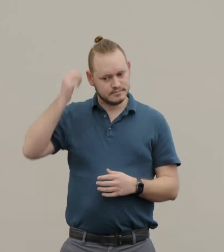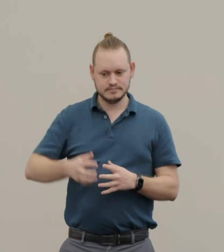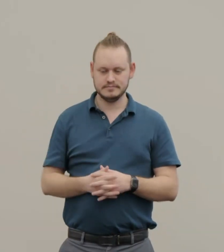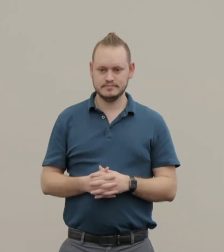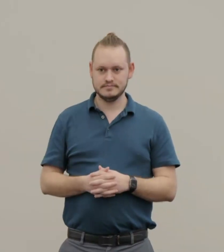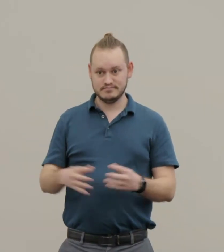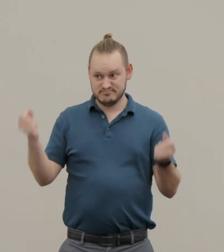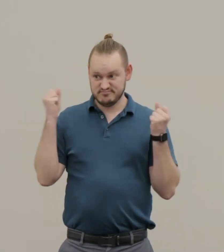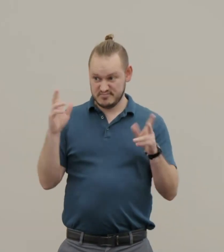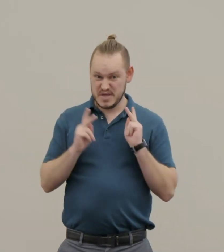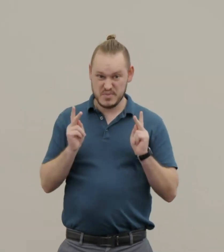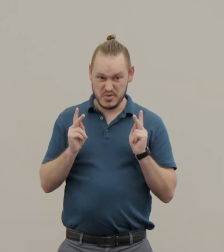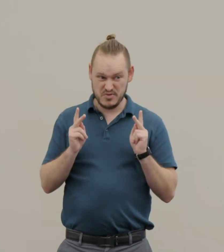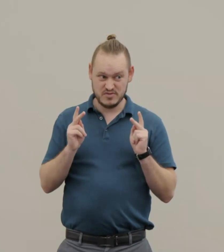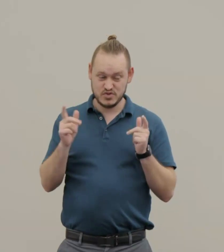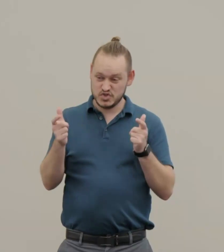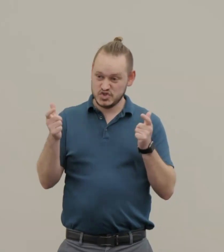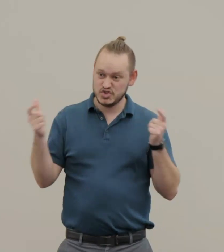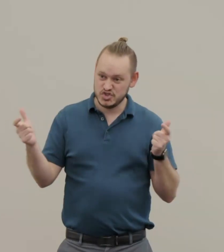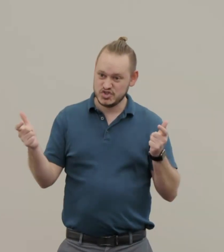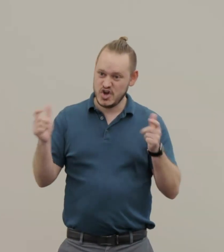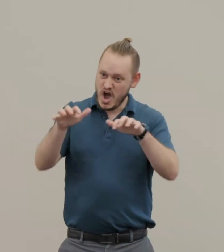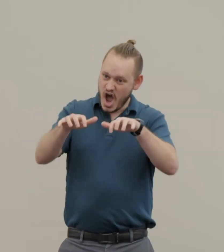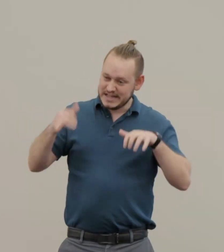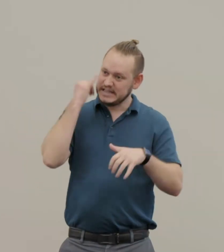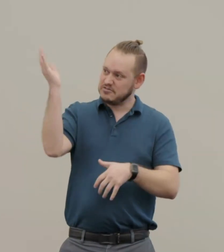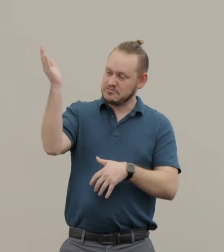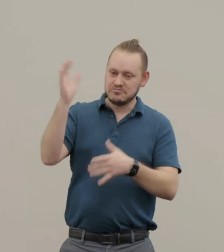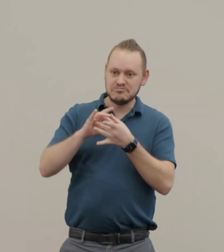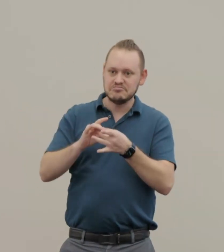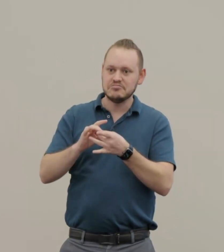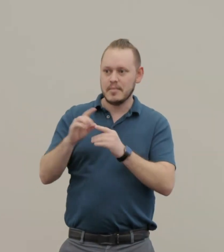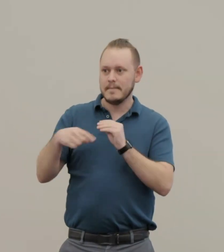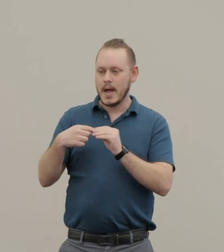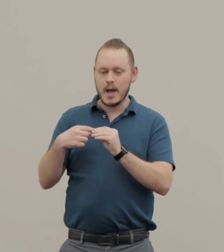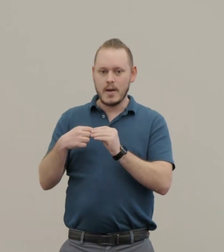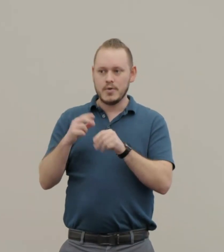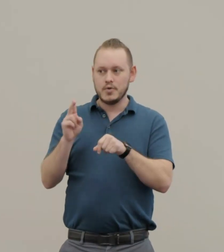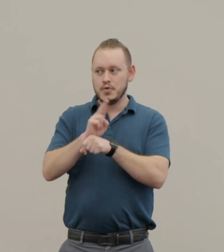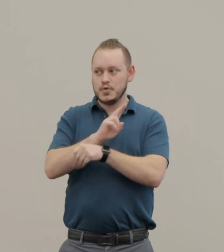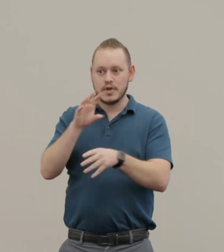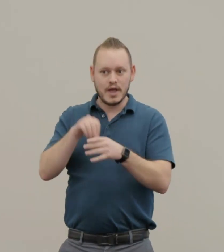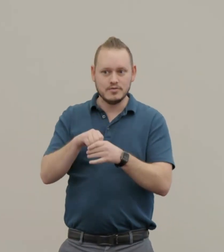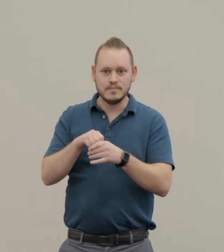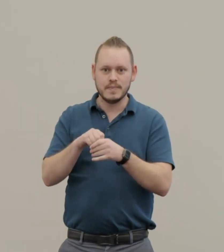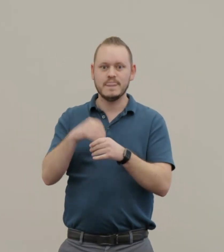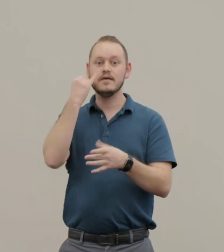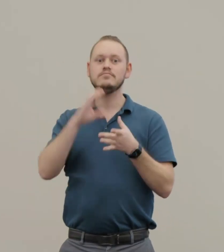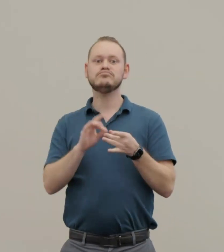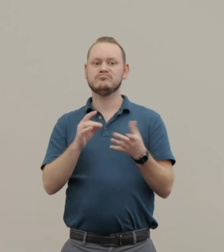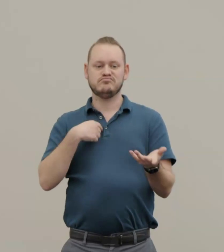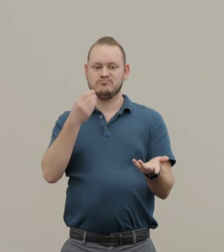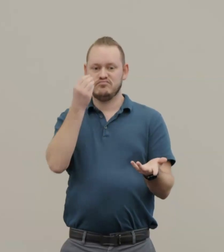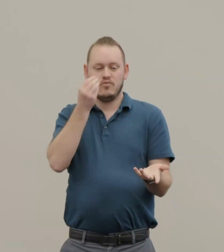That's a lot of people. That's a huge audience if you are speaking about it in terms of like user engagement. If you were to say like, I don't